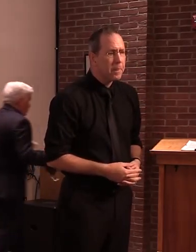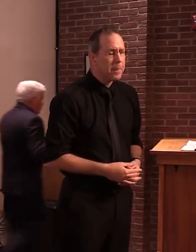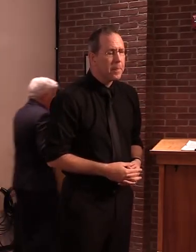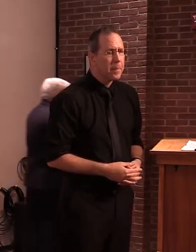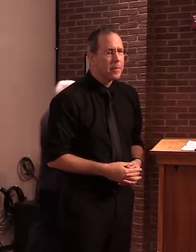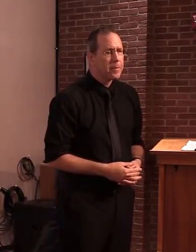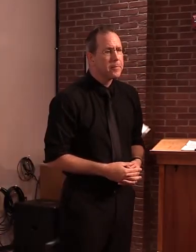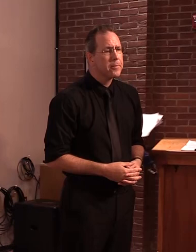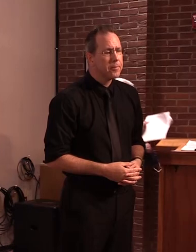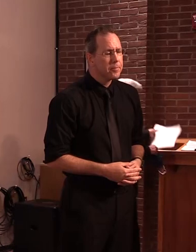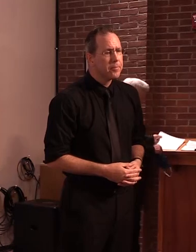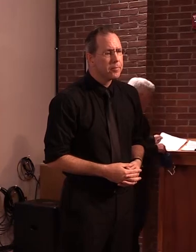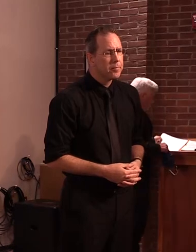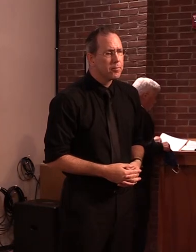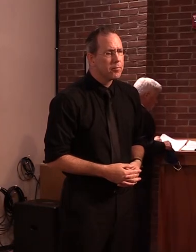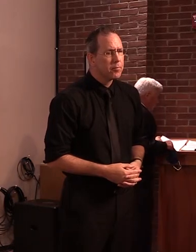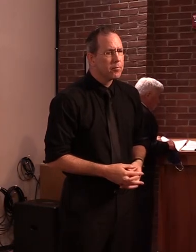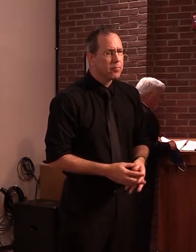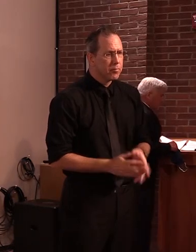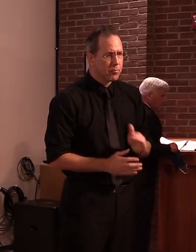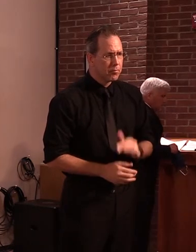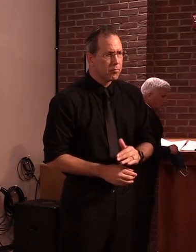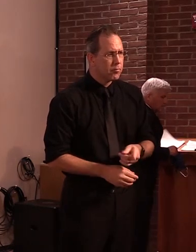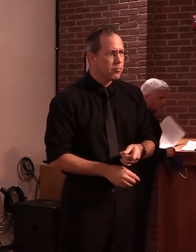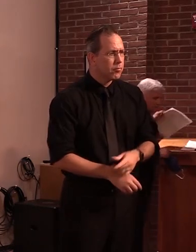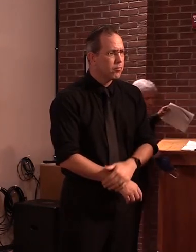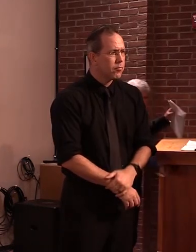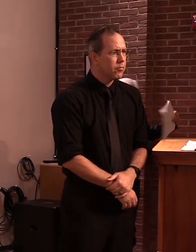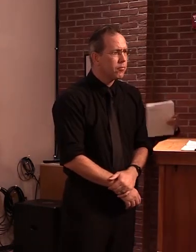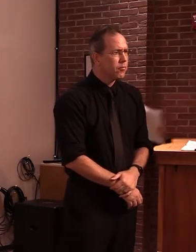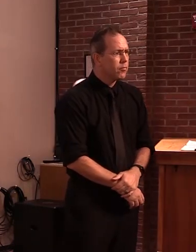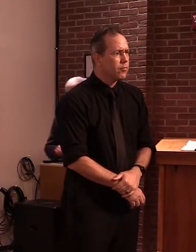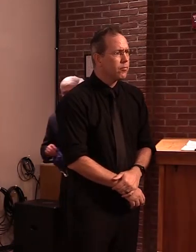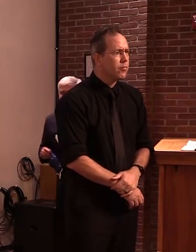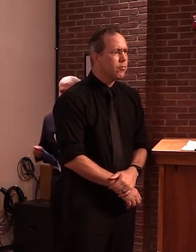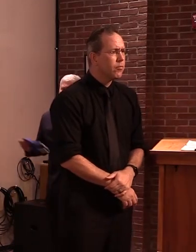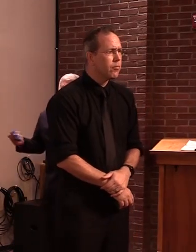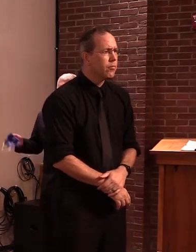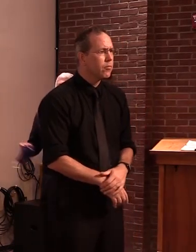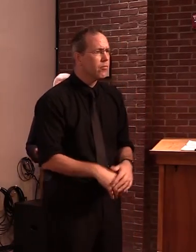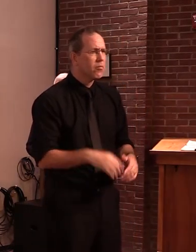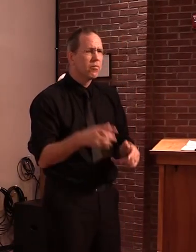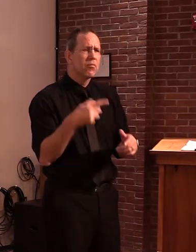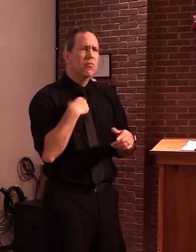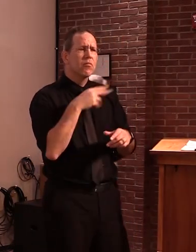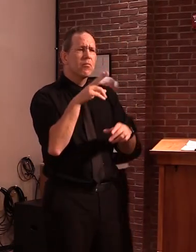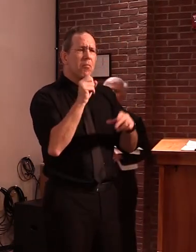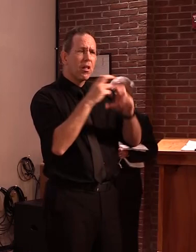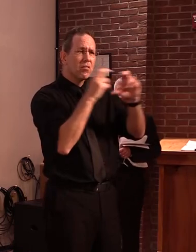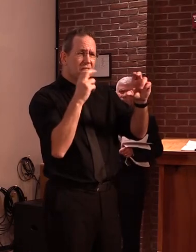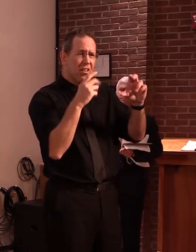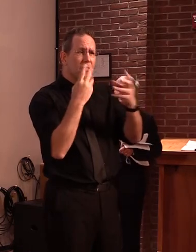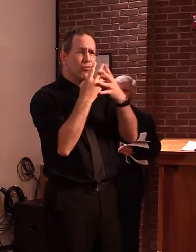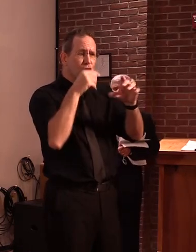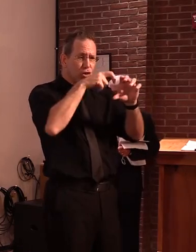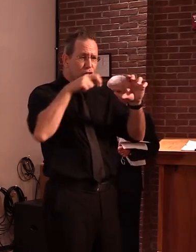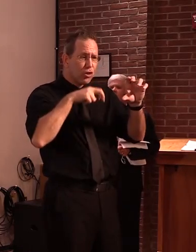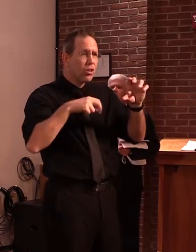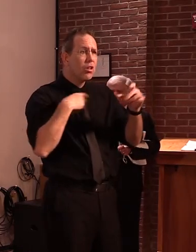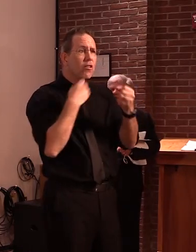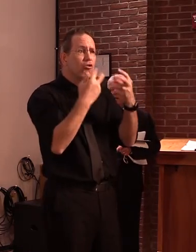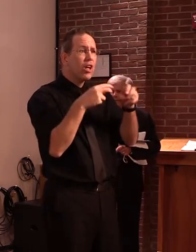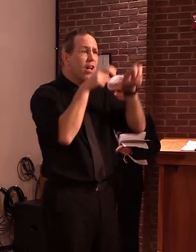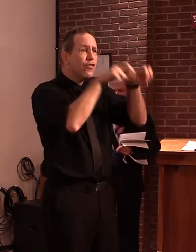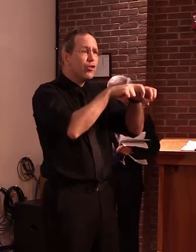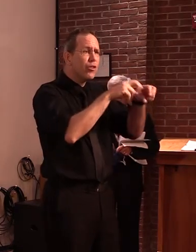So just a quick follow-up. There were no guards on that, just two bus drivers? Yeah, I'm not sure about the specifics, and there